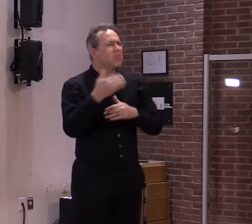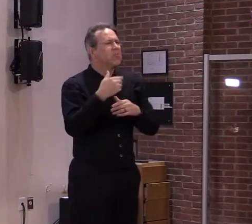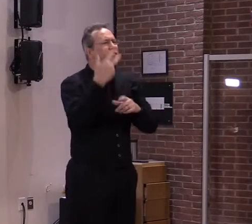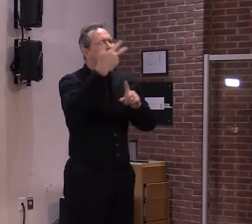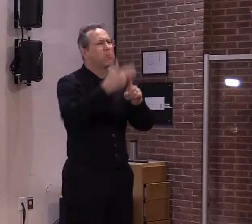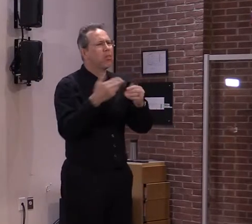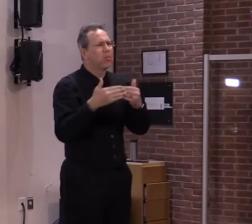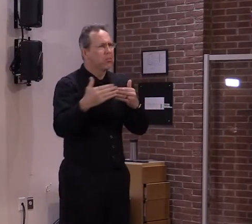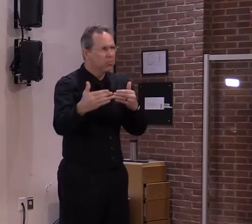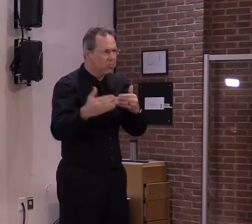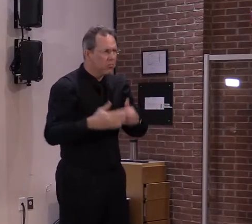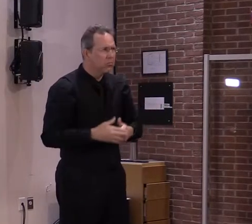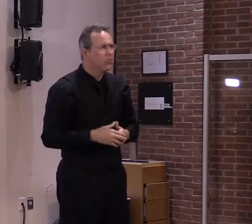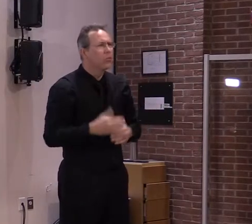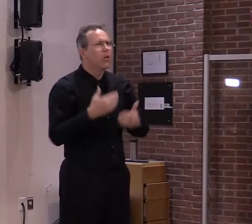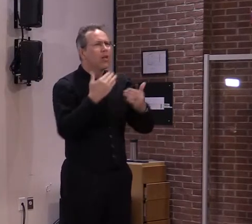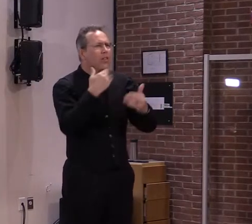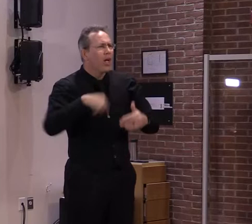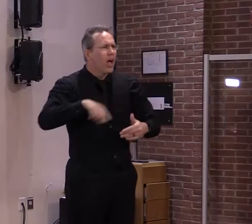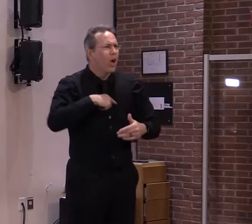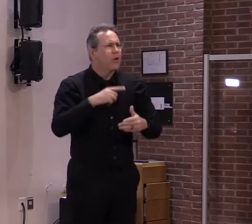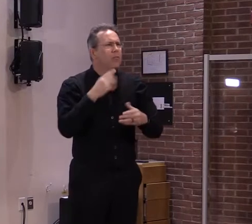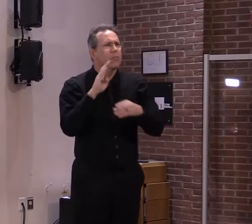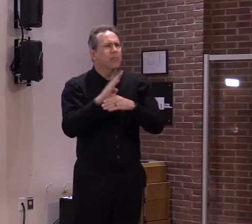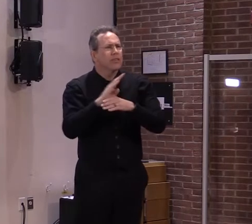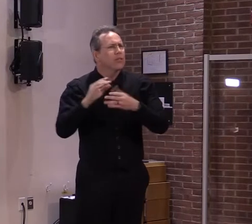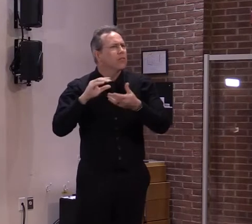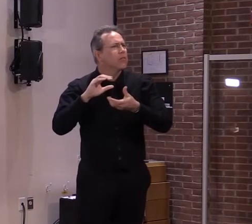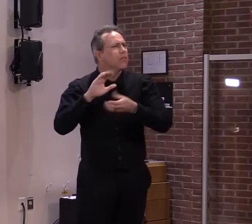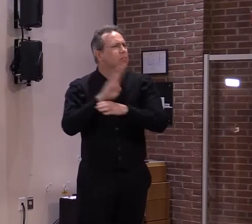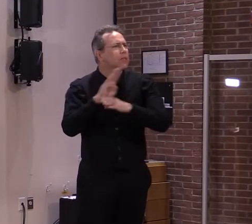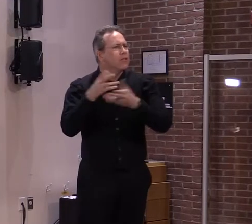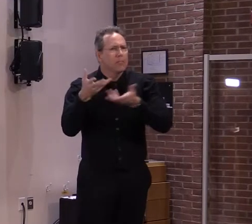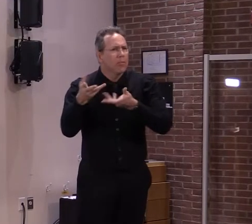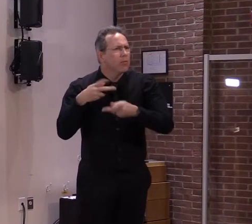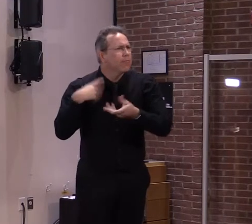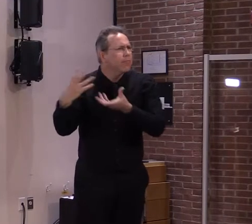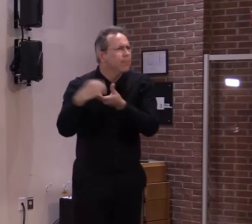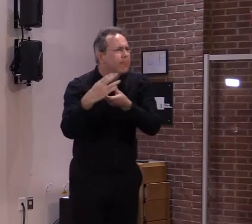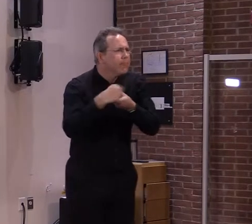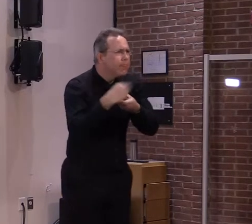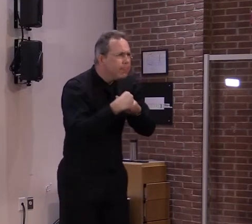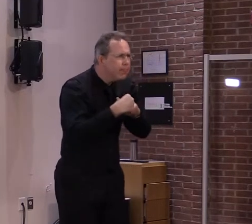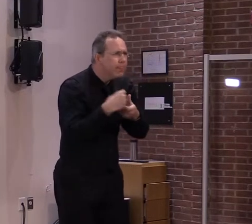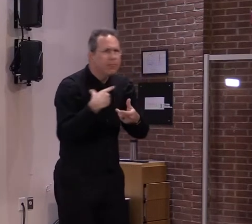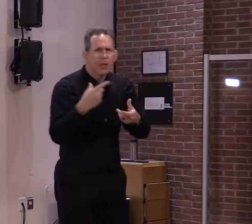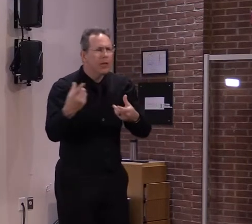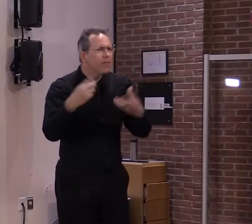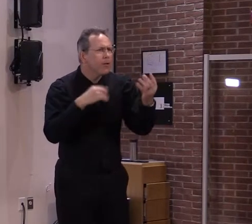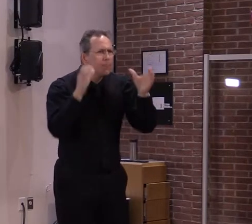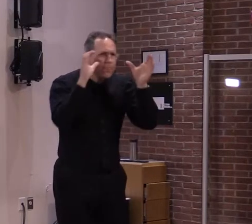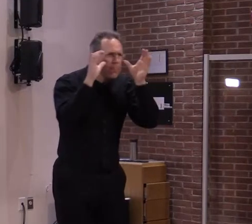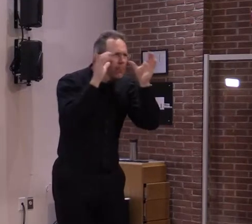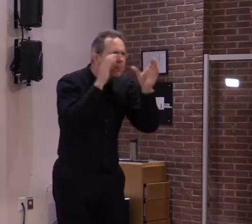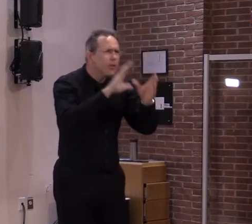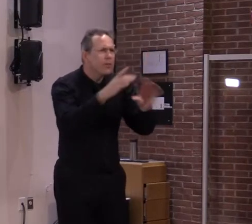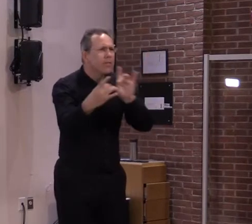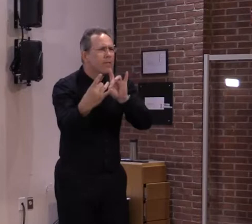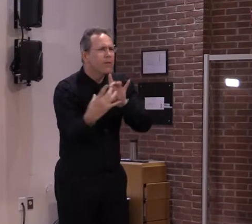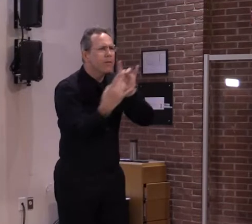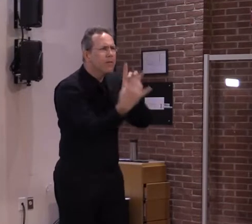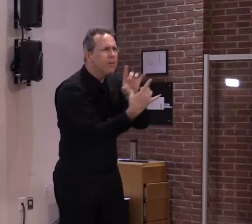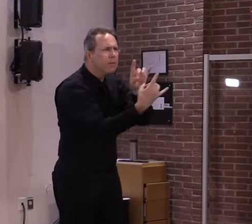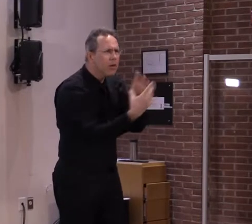community. Thank you for all you've done and continue to do to keep Vermonters safe. The mitigation measures